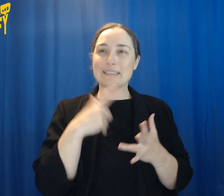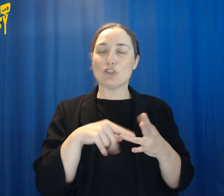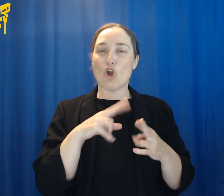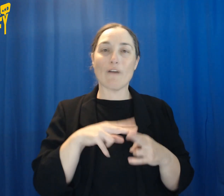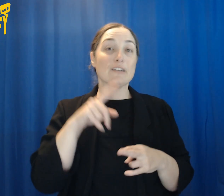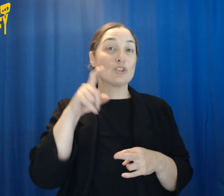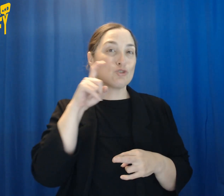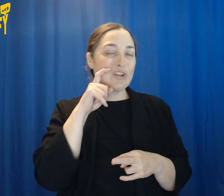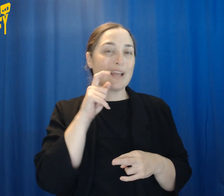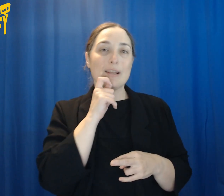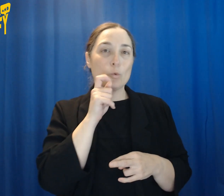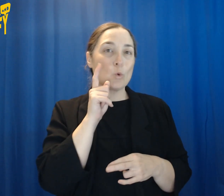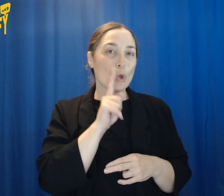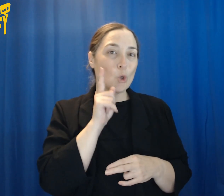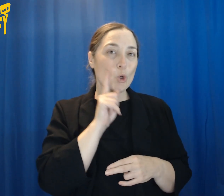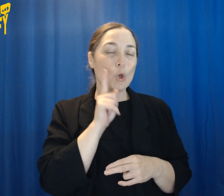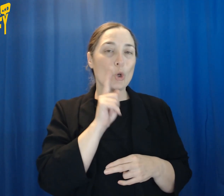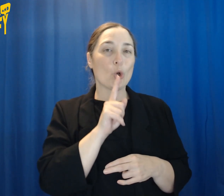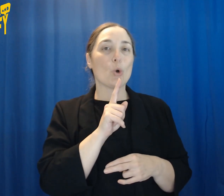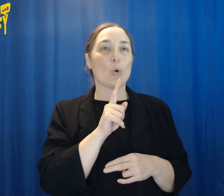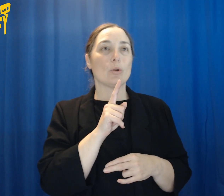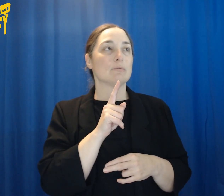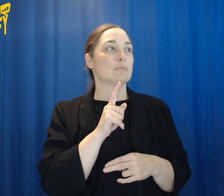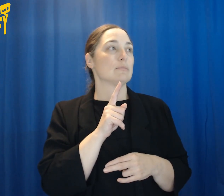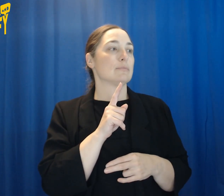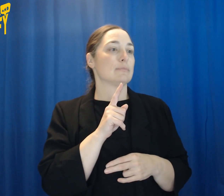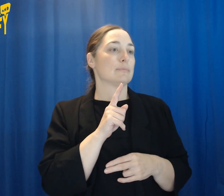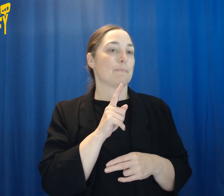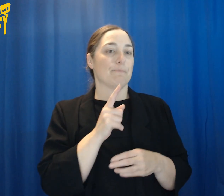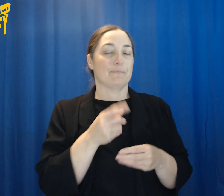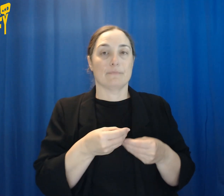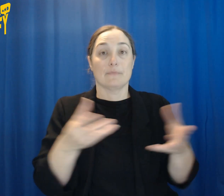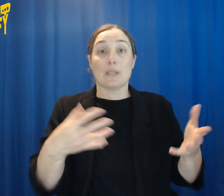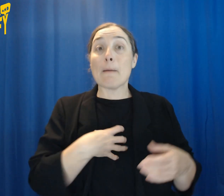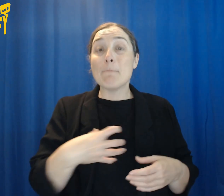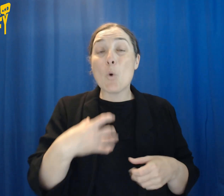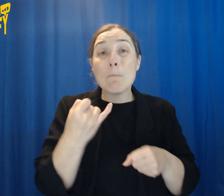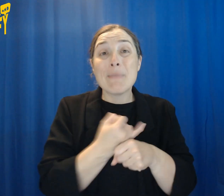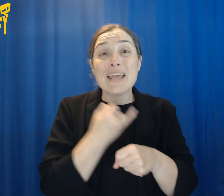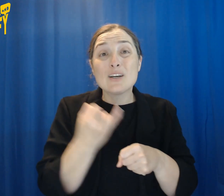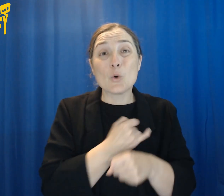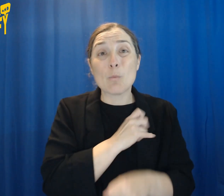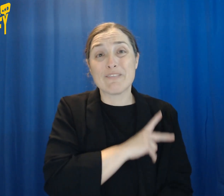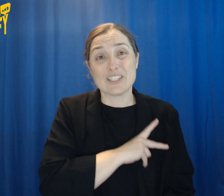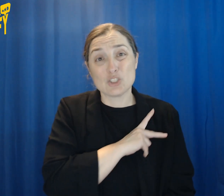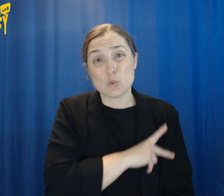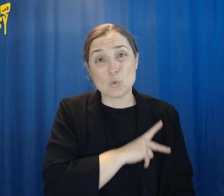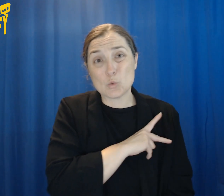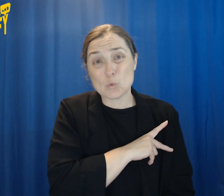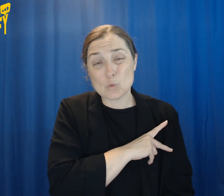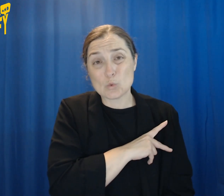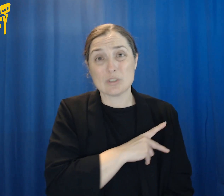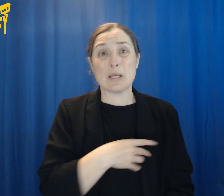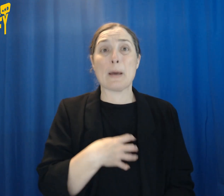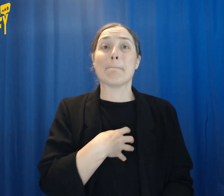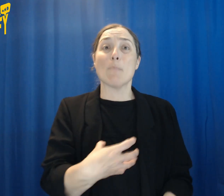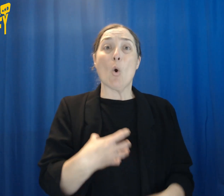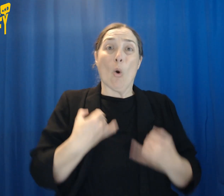Girl maybe getting into the hands of more medical professionals and maybe more chronically ill kids. I would